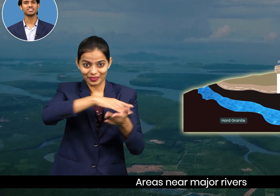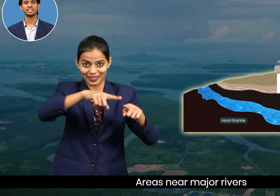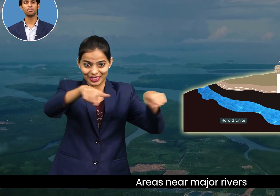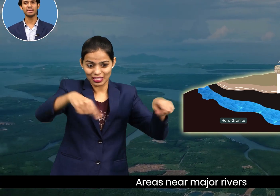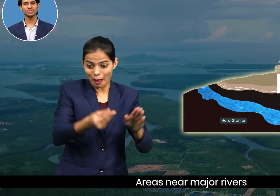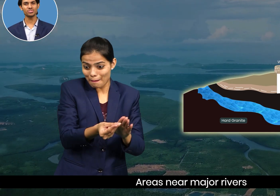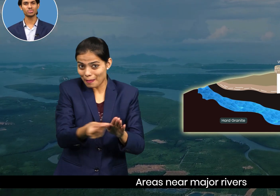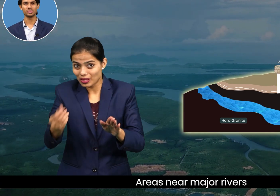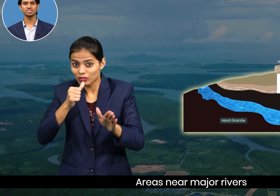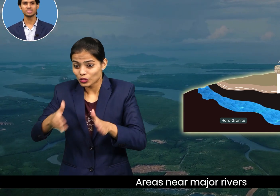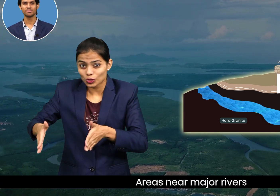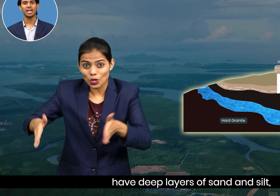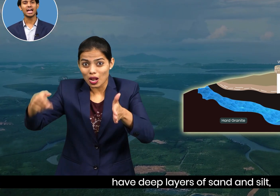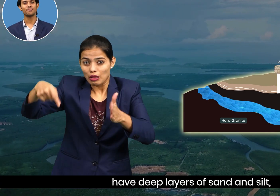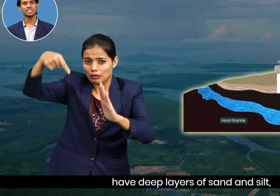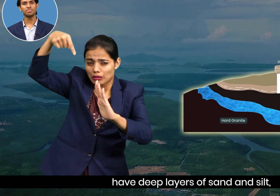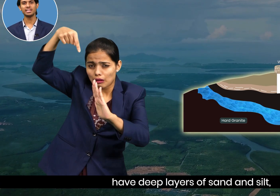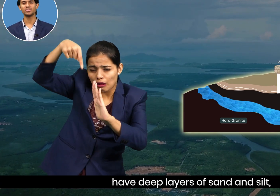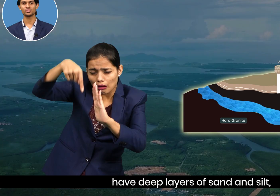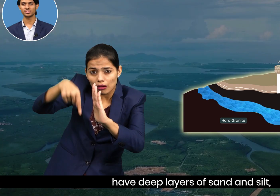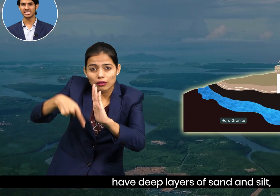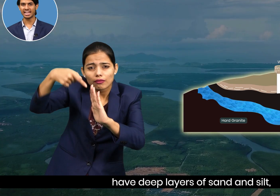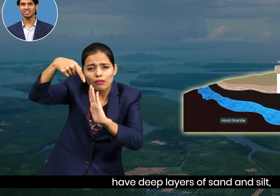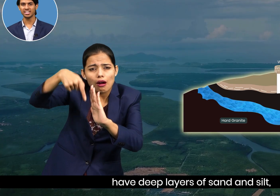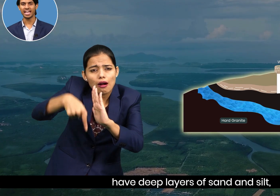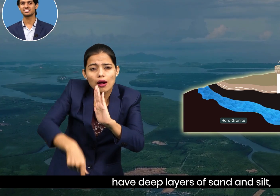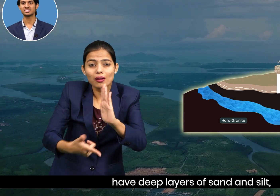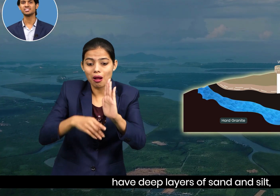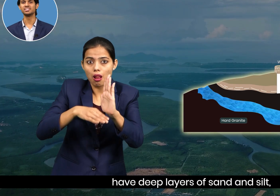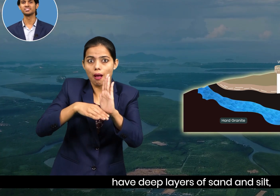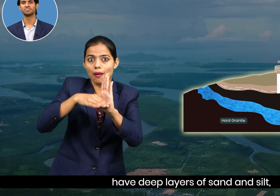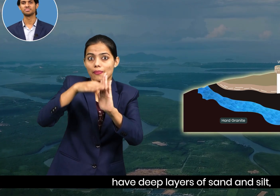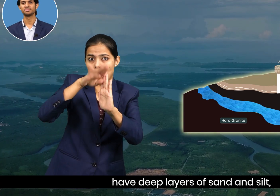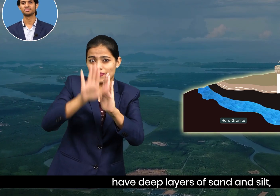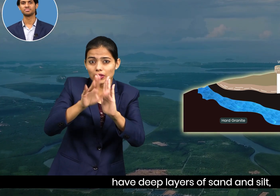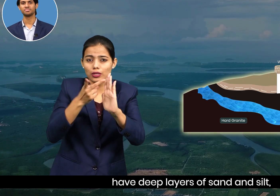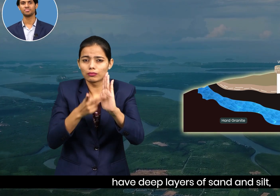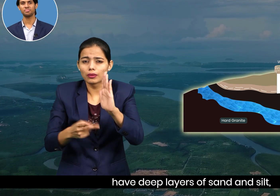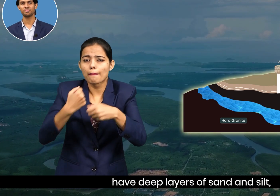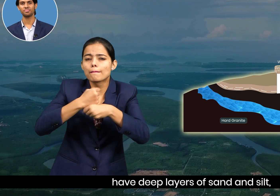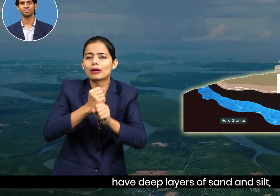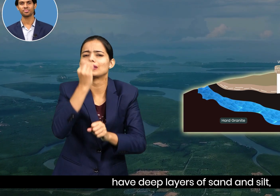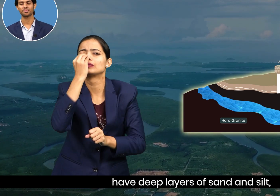Areas near major rivers have deep layers of sand and silt,